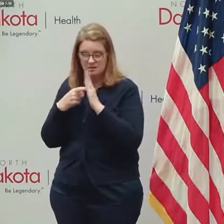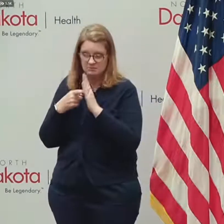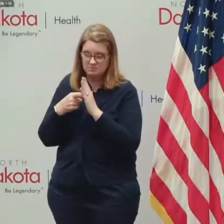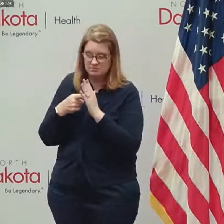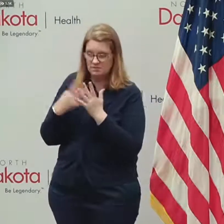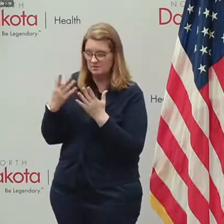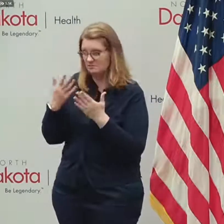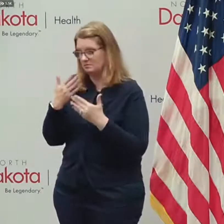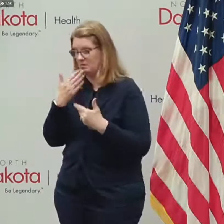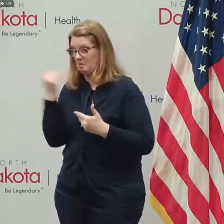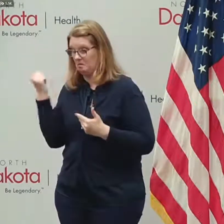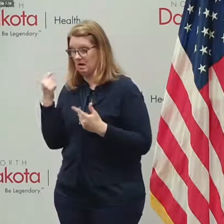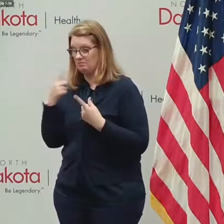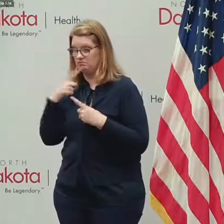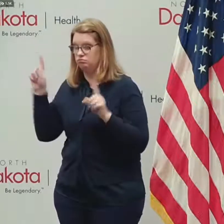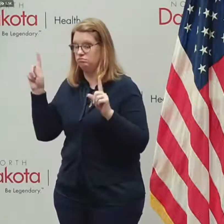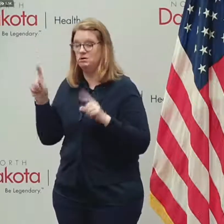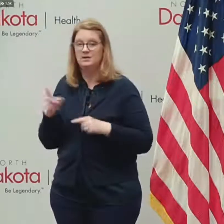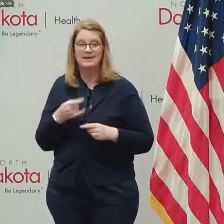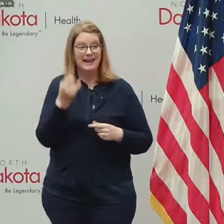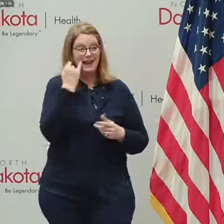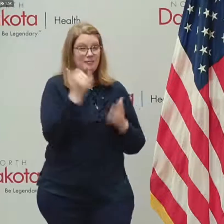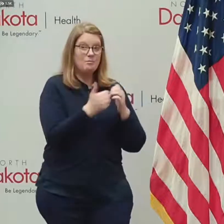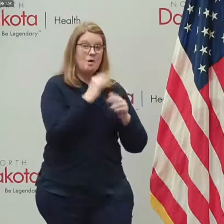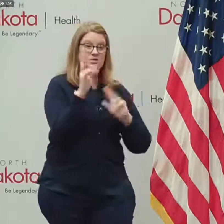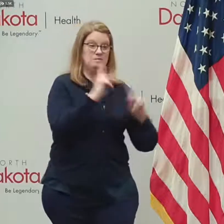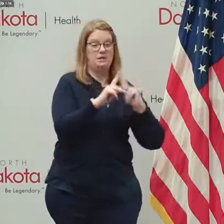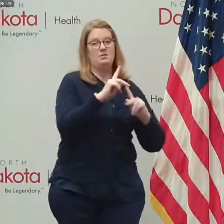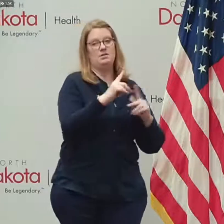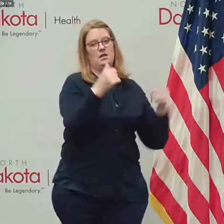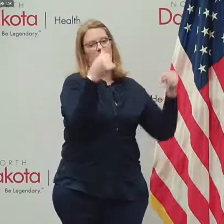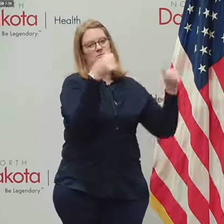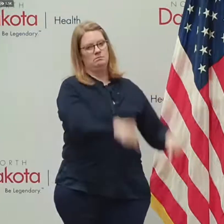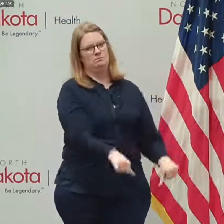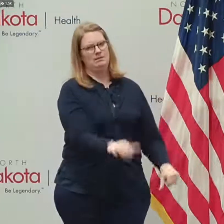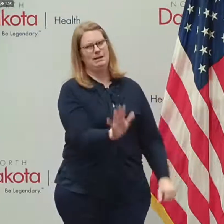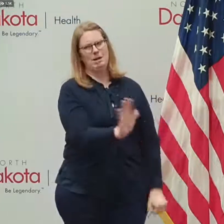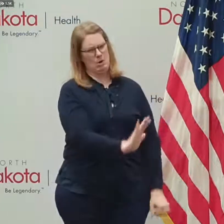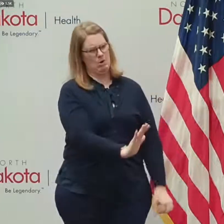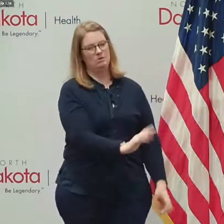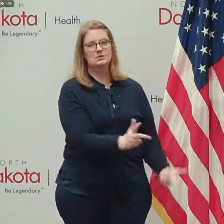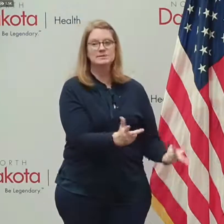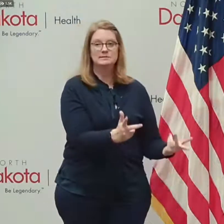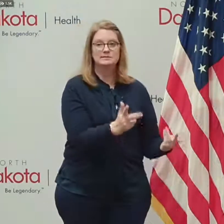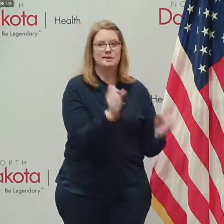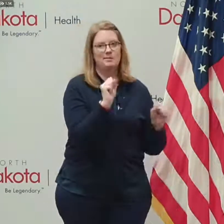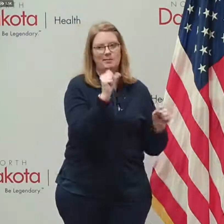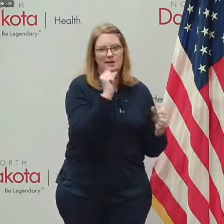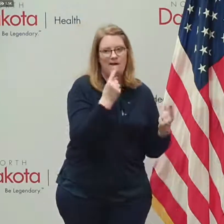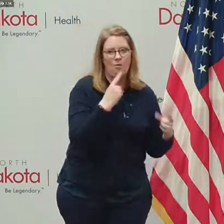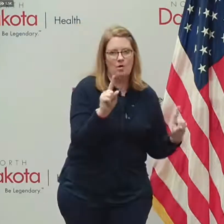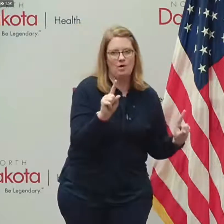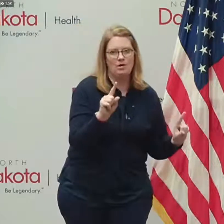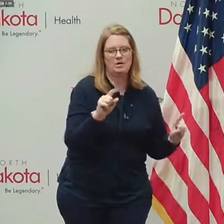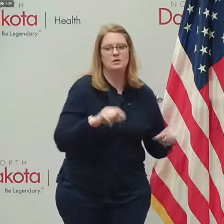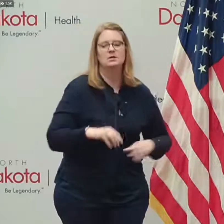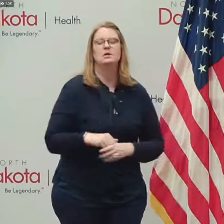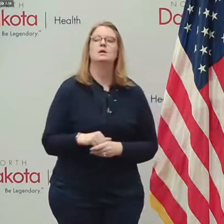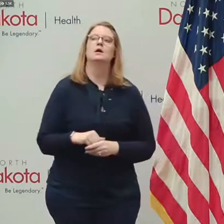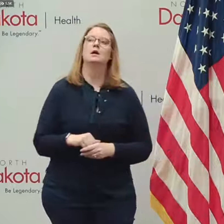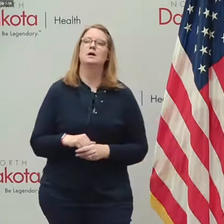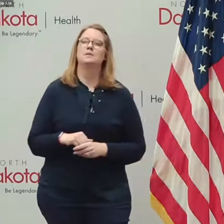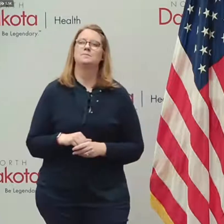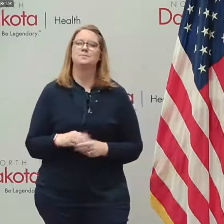working. If the majority of the people oppose mask mandates, then they might have the opposite effect. They may actually not work. And so I think tailoring